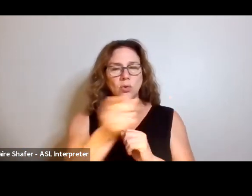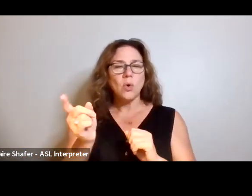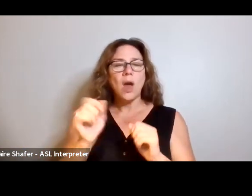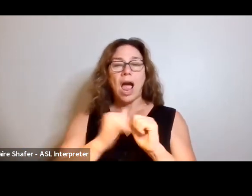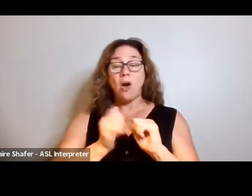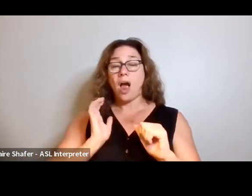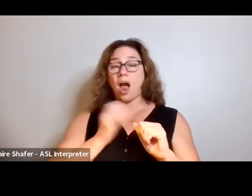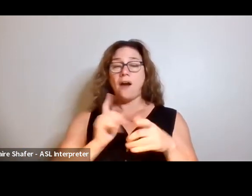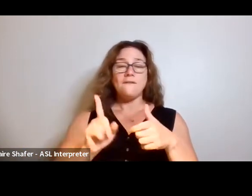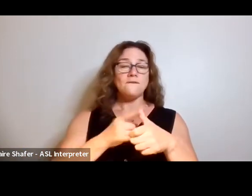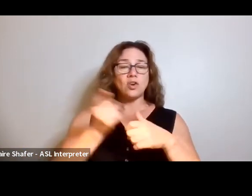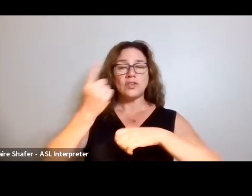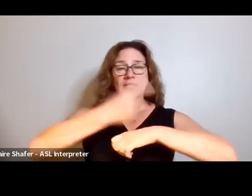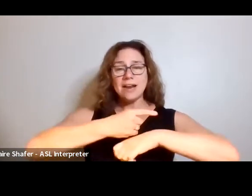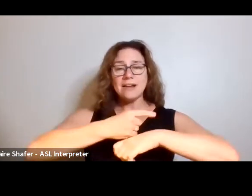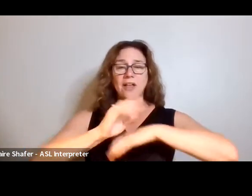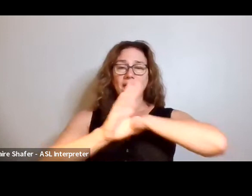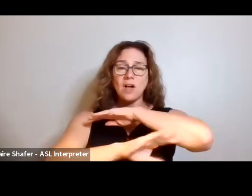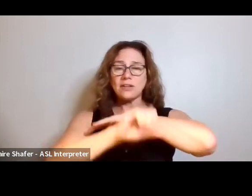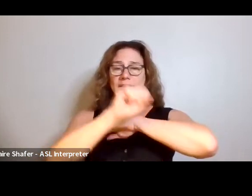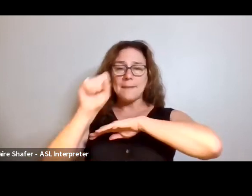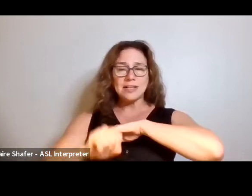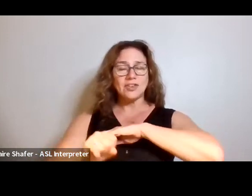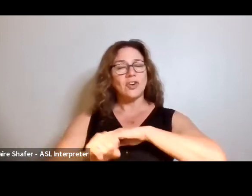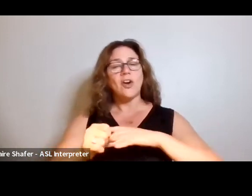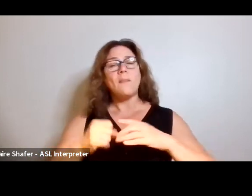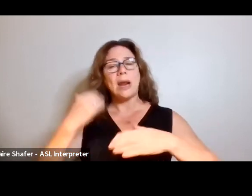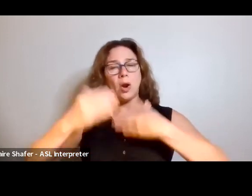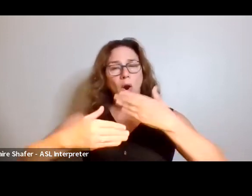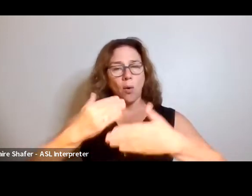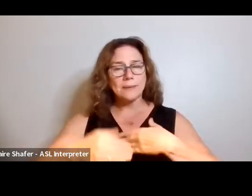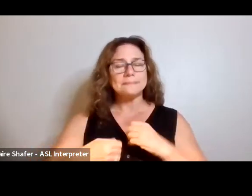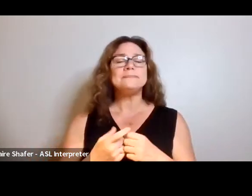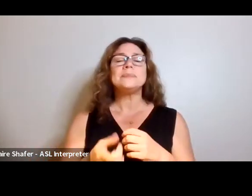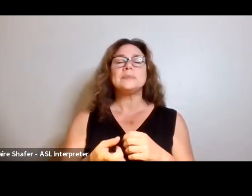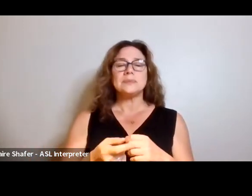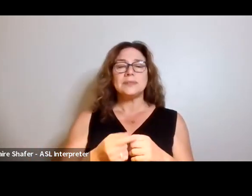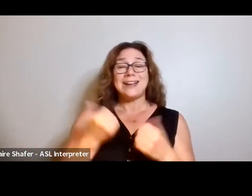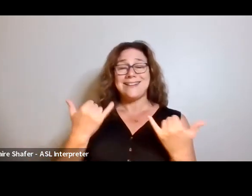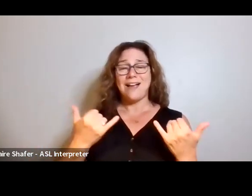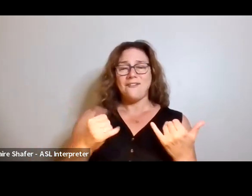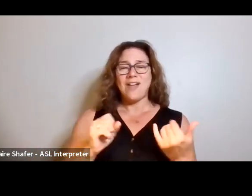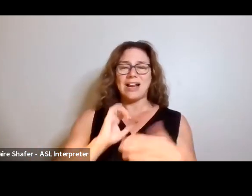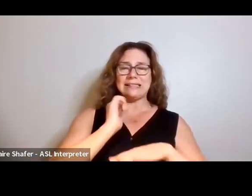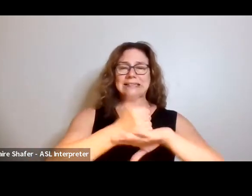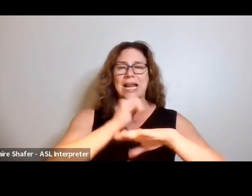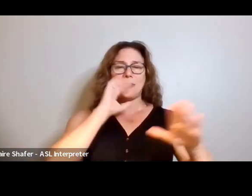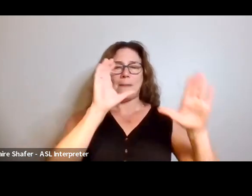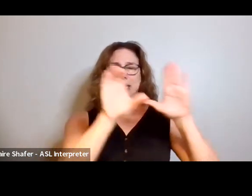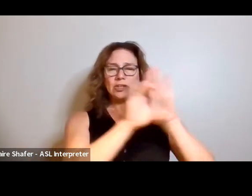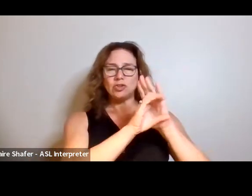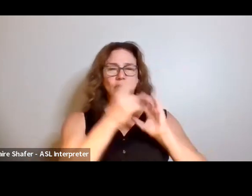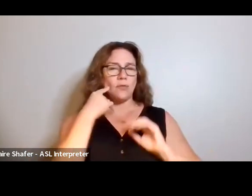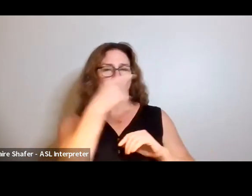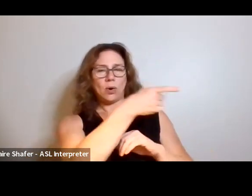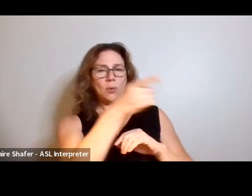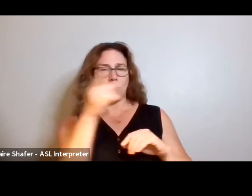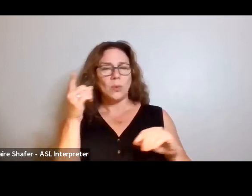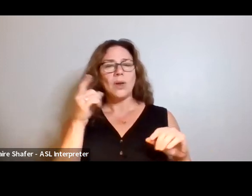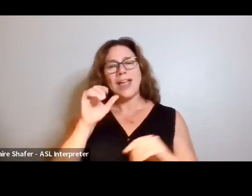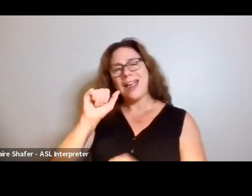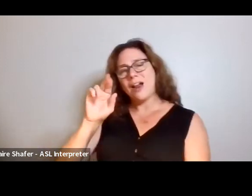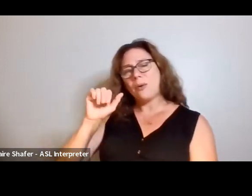of the fall semester have been this week with students. Now, if I can paint a picture for you.